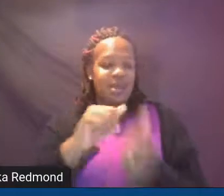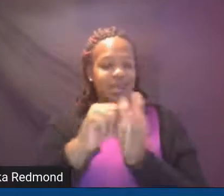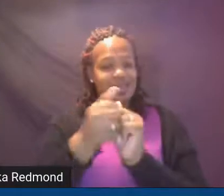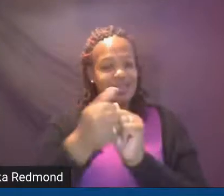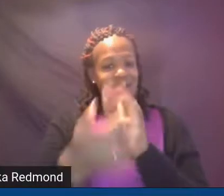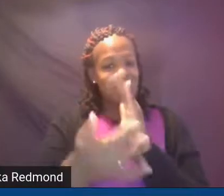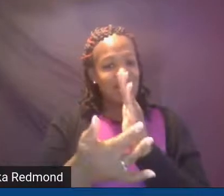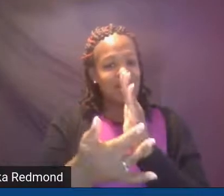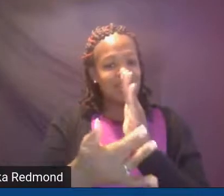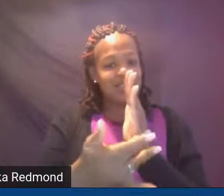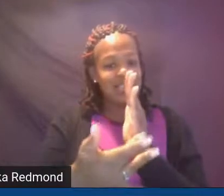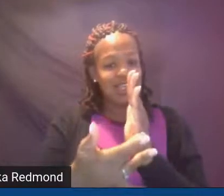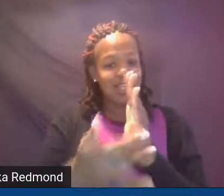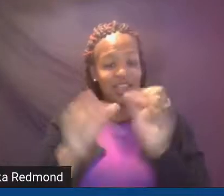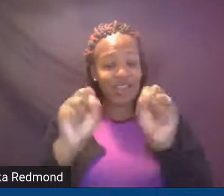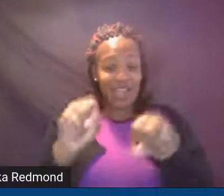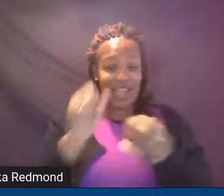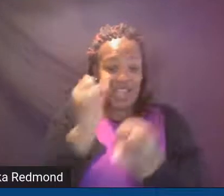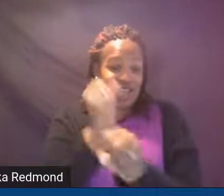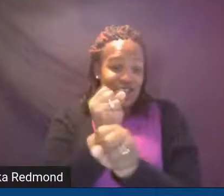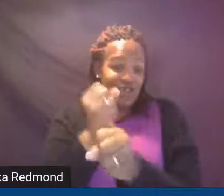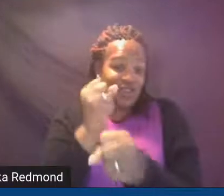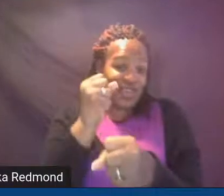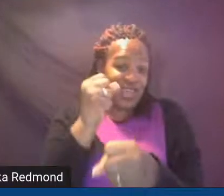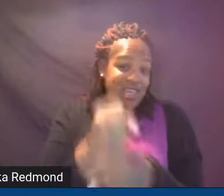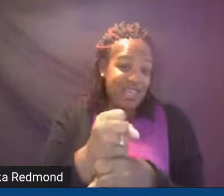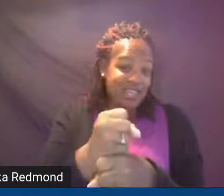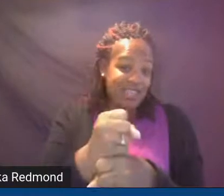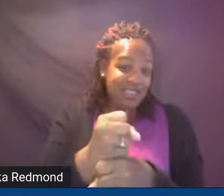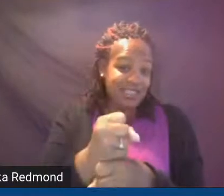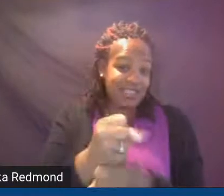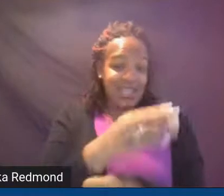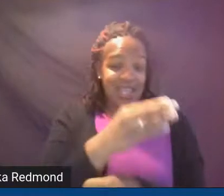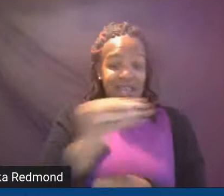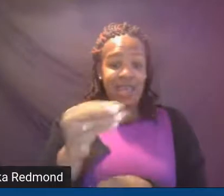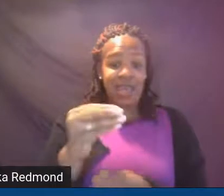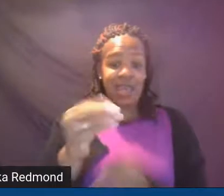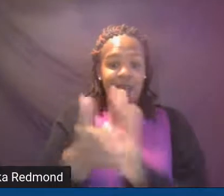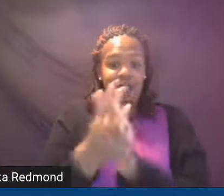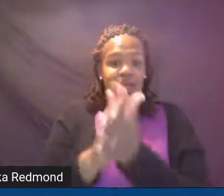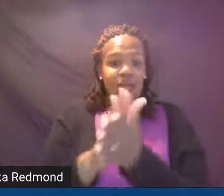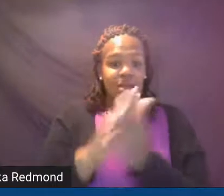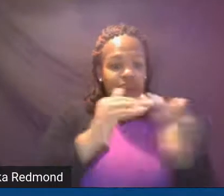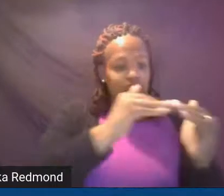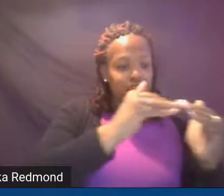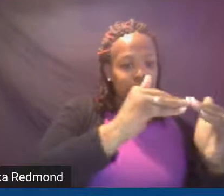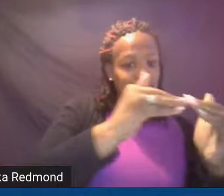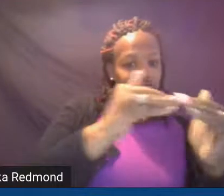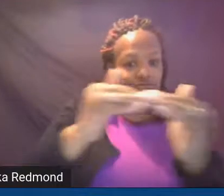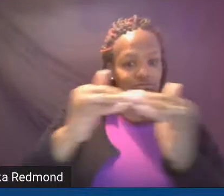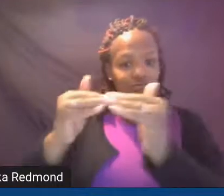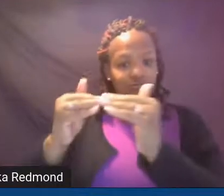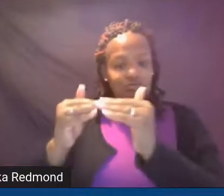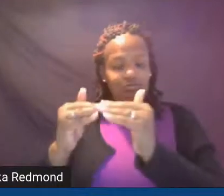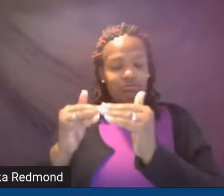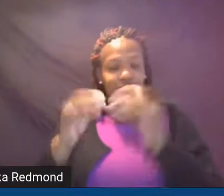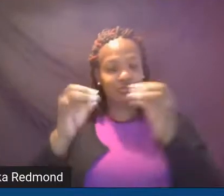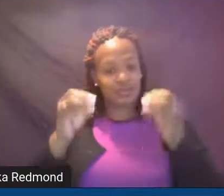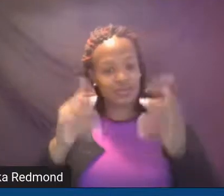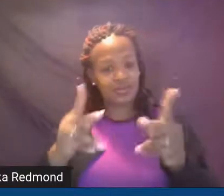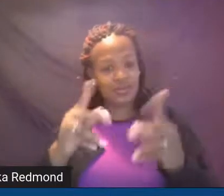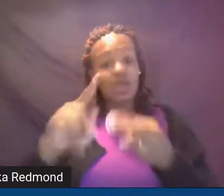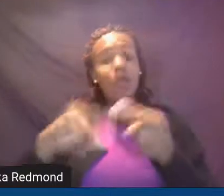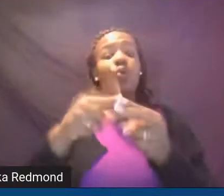can create and be the great equalizer in opportunities when used